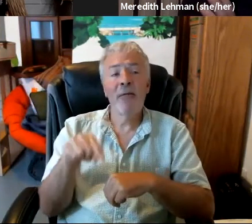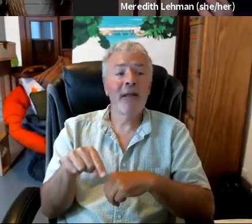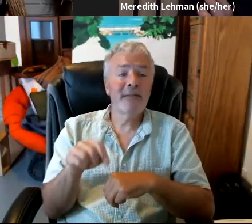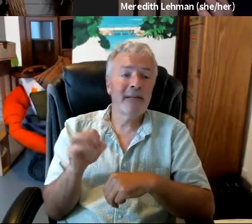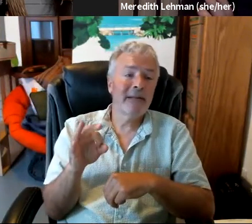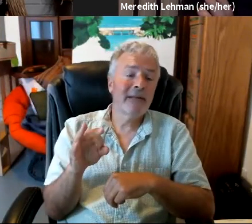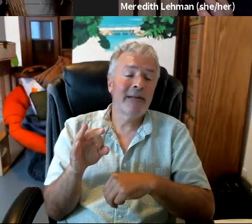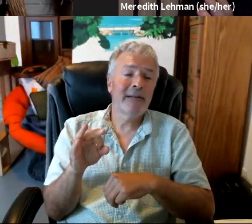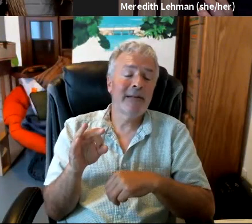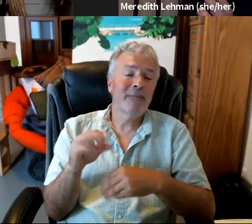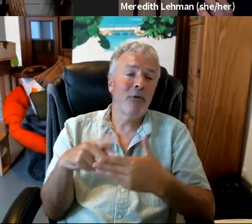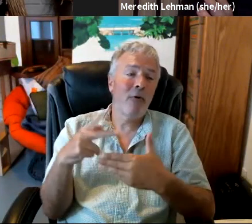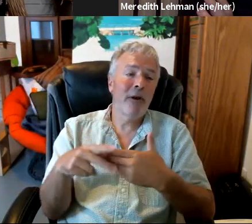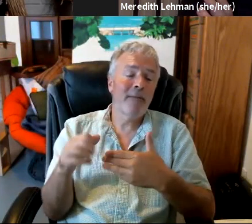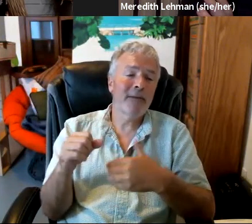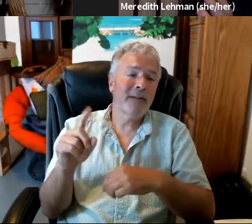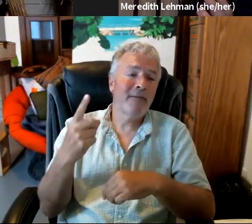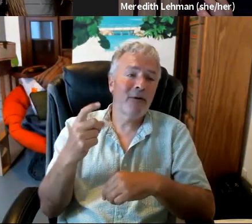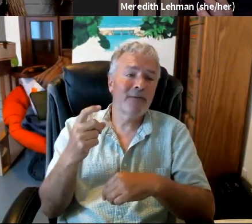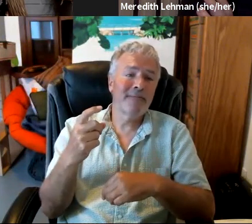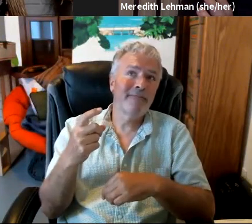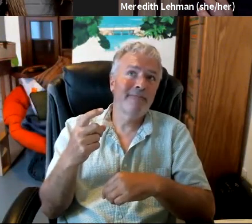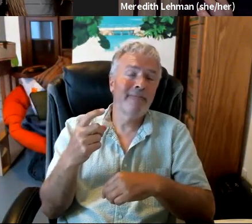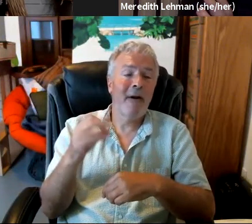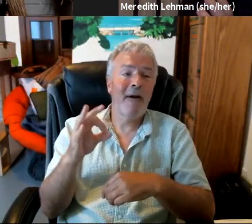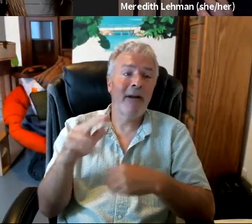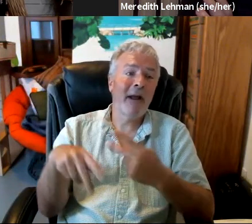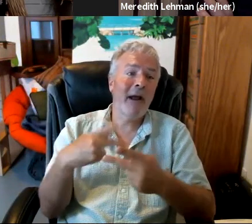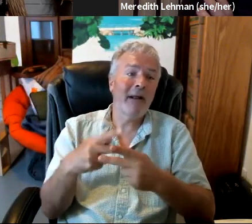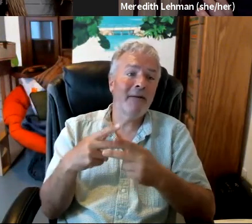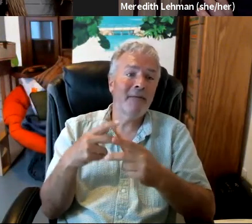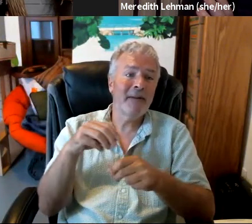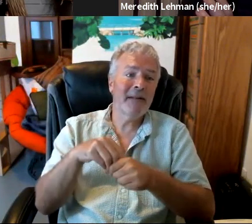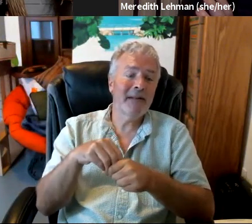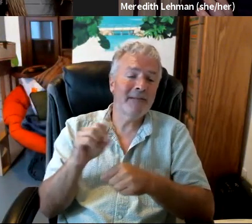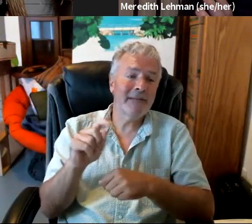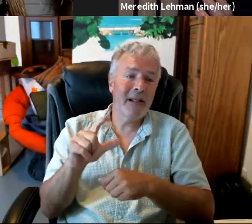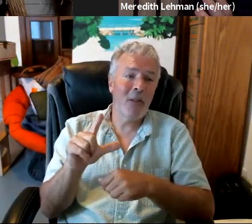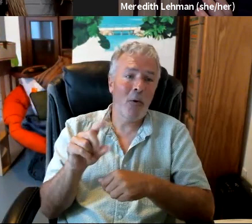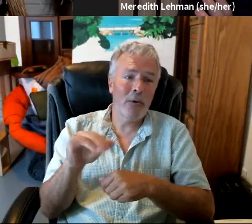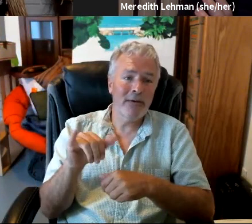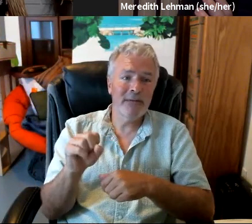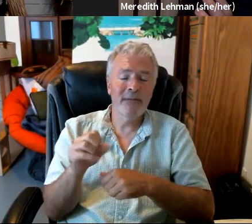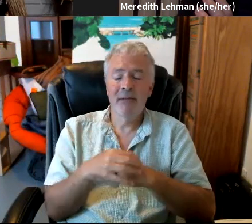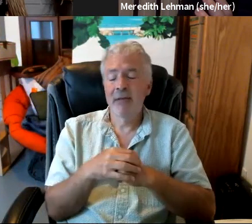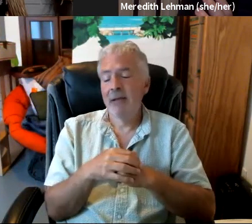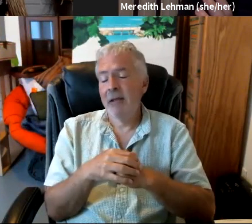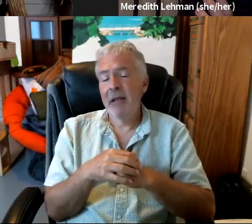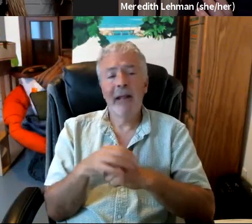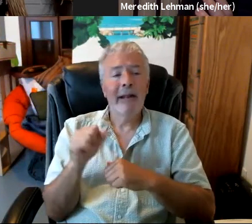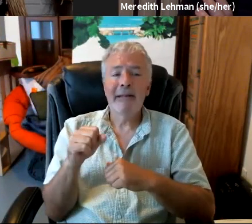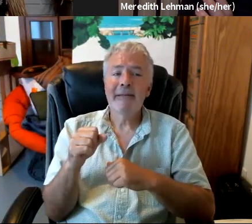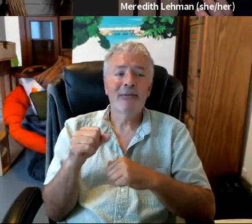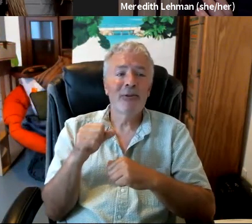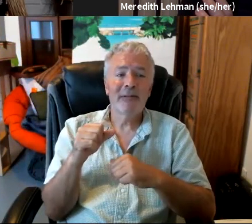an American Sign Language tour in person would be great. So, and I think it might be the first program of its